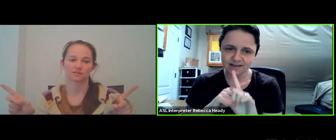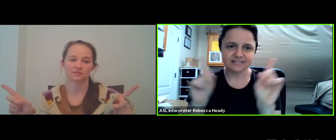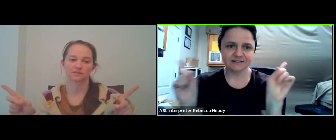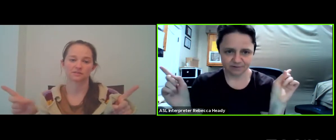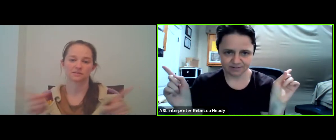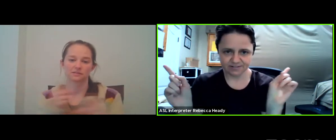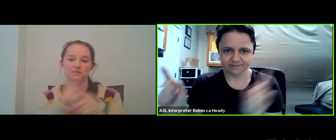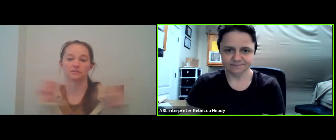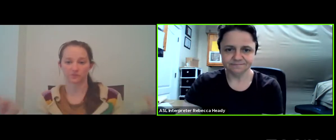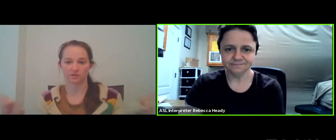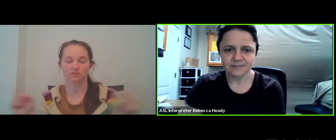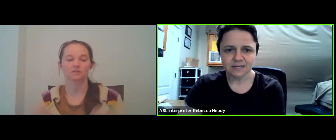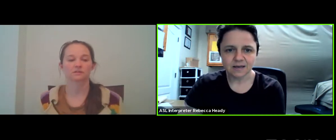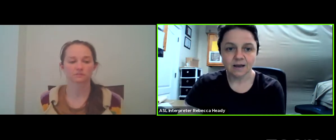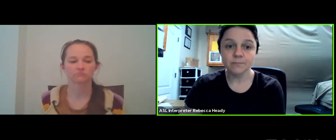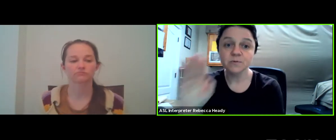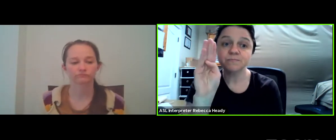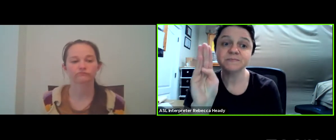and then different.